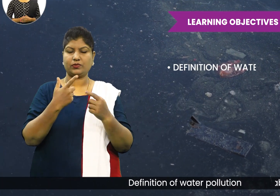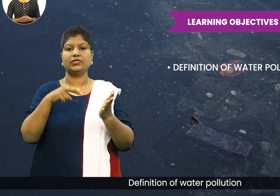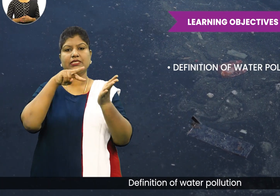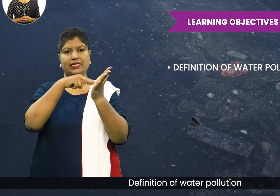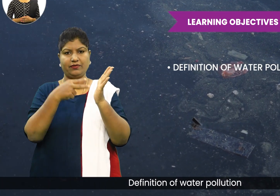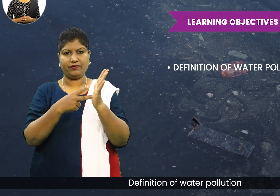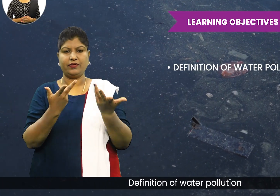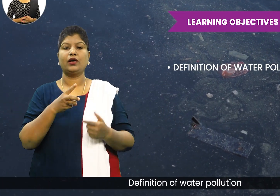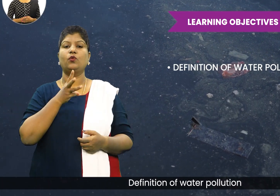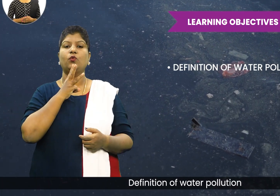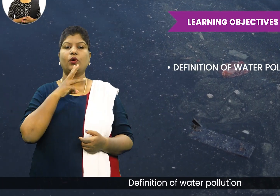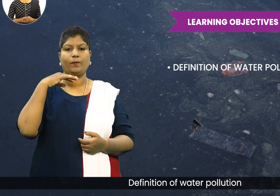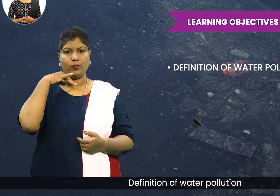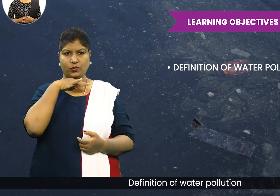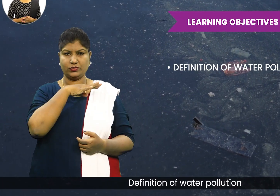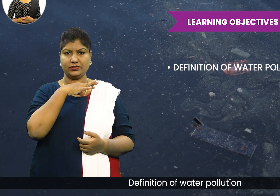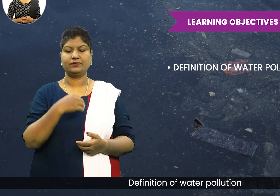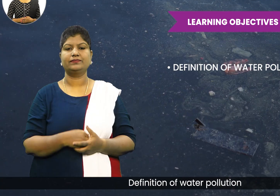definition of water pollution,